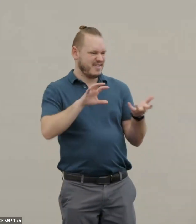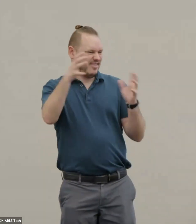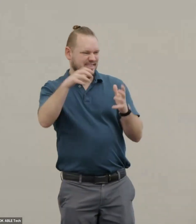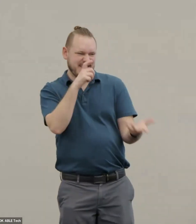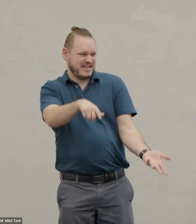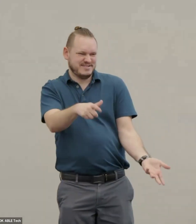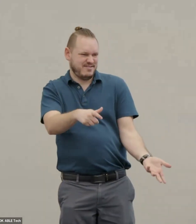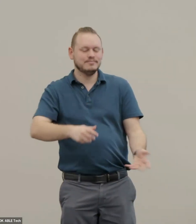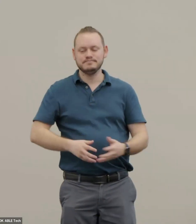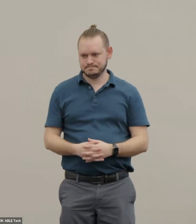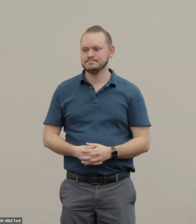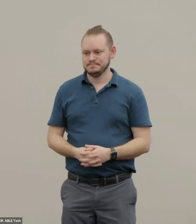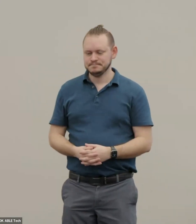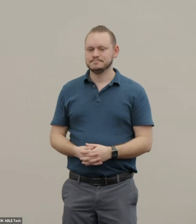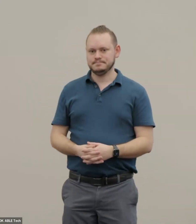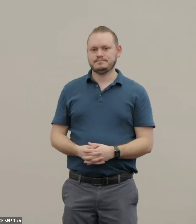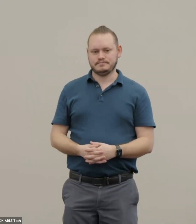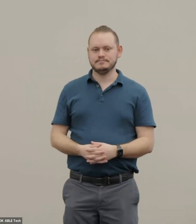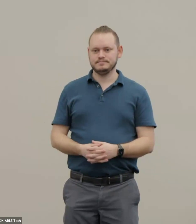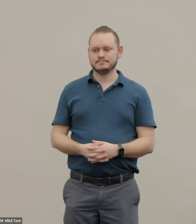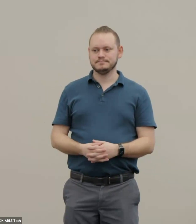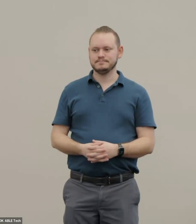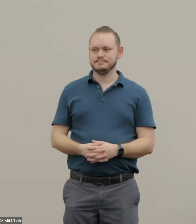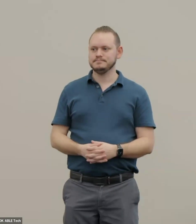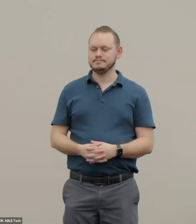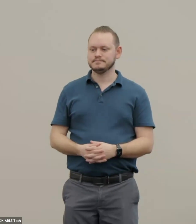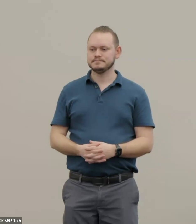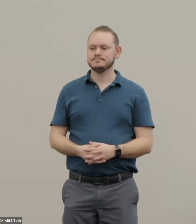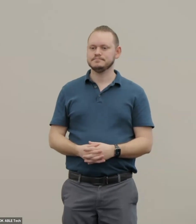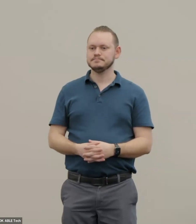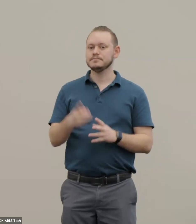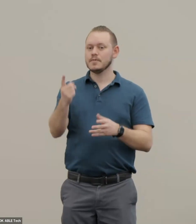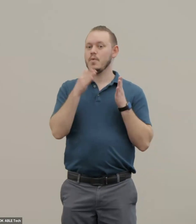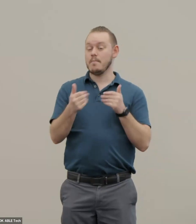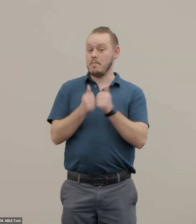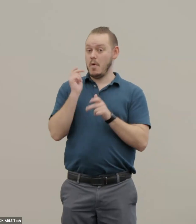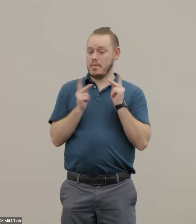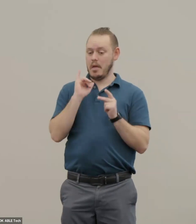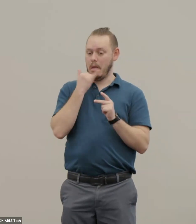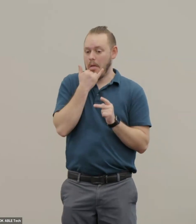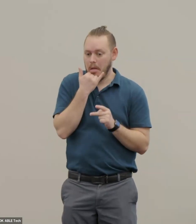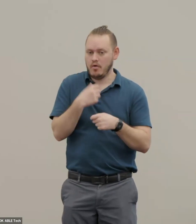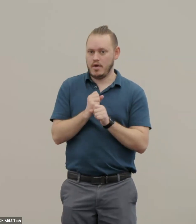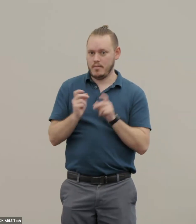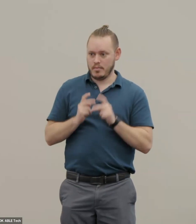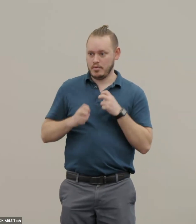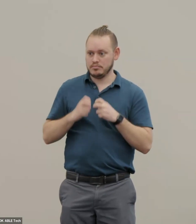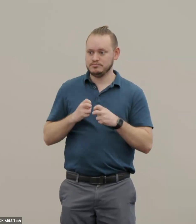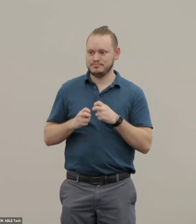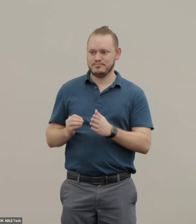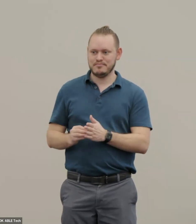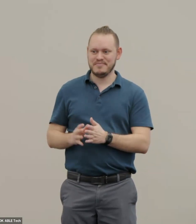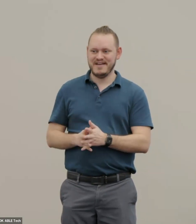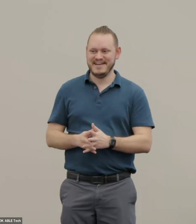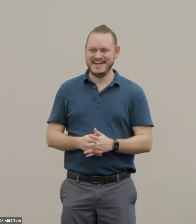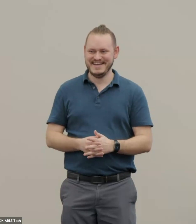And I'll tell you guys, one of the ways that most people accidentally create that problem is when